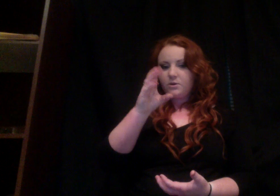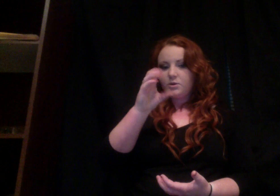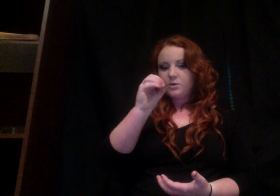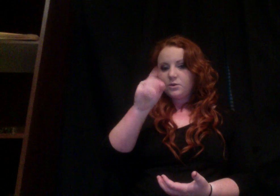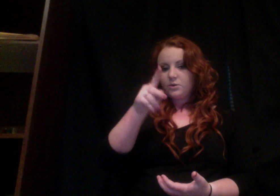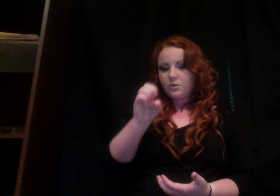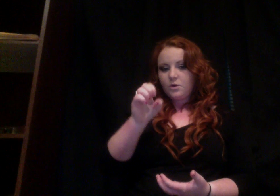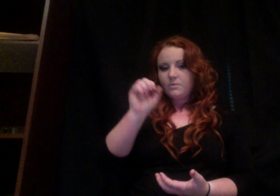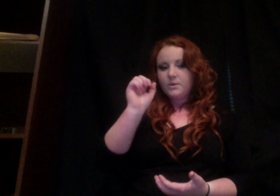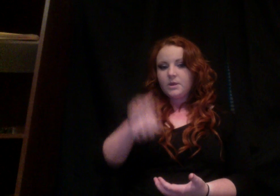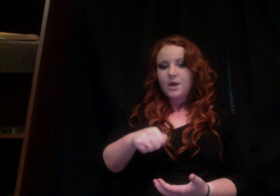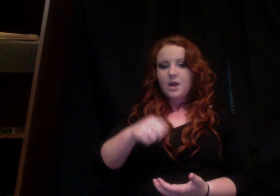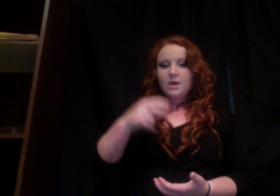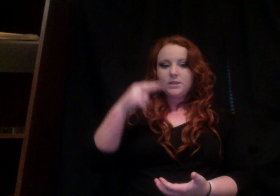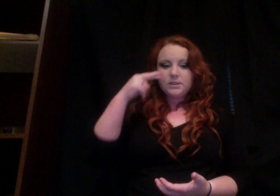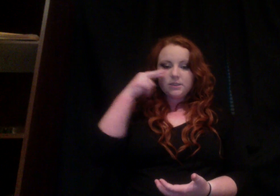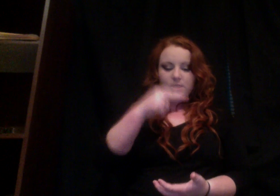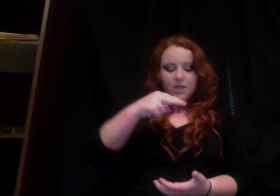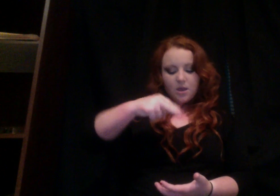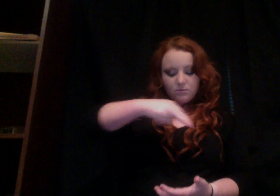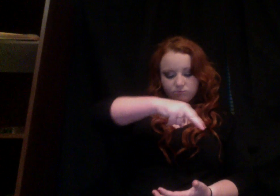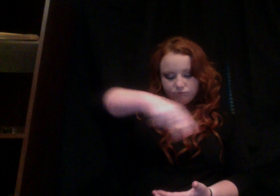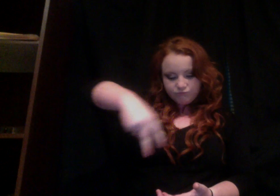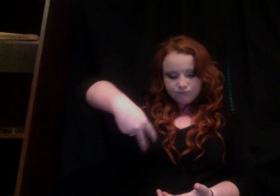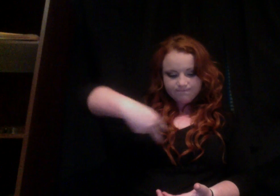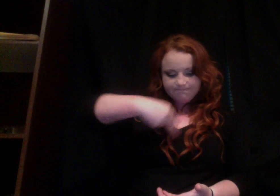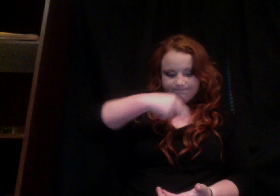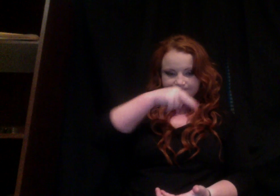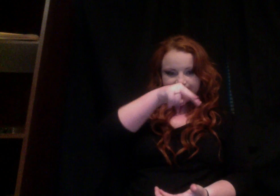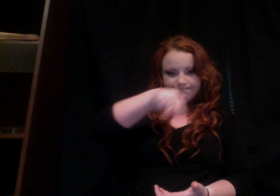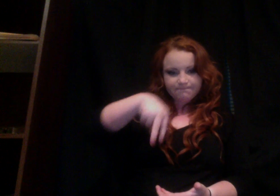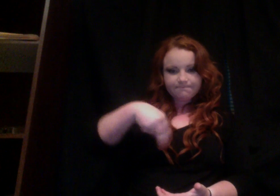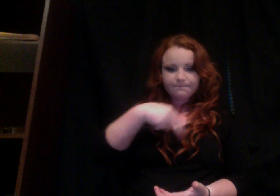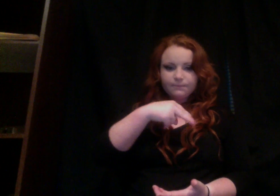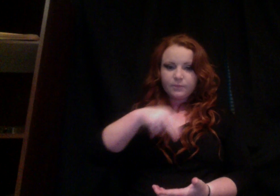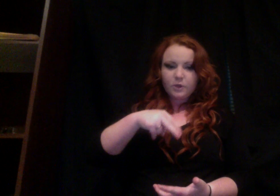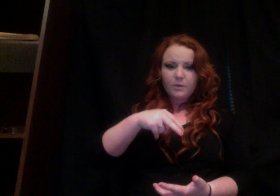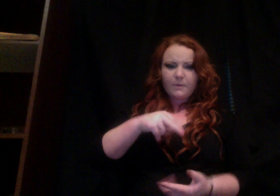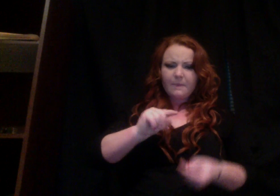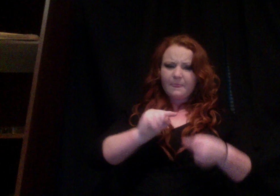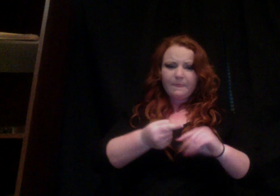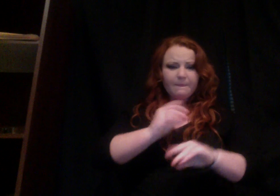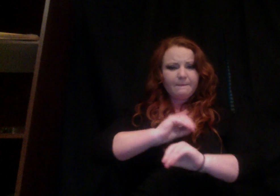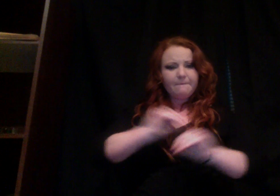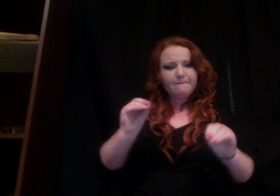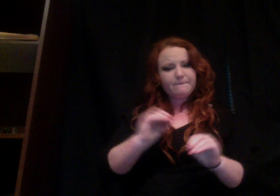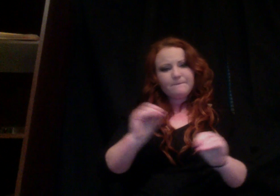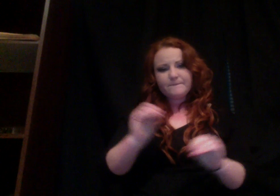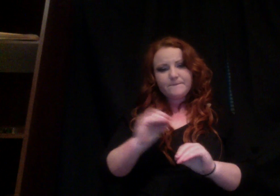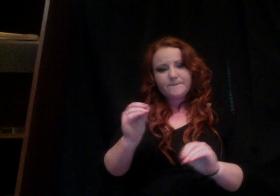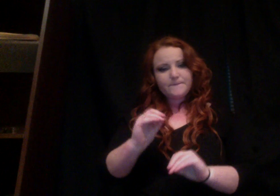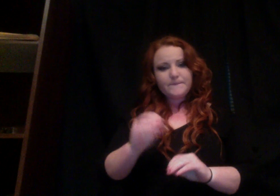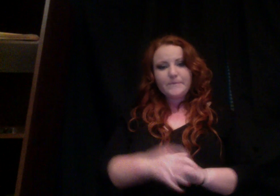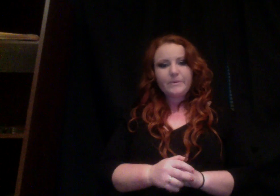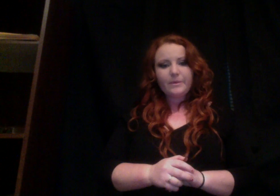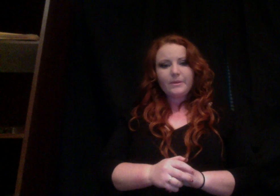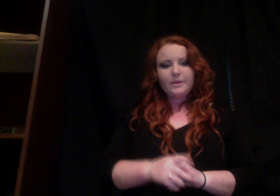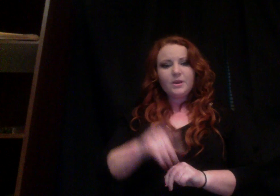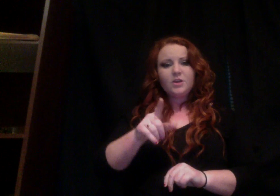the doctor can look in every corner of your stomach. This does not hurt. You need to concentrate on your